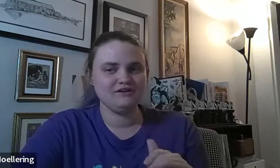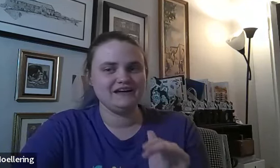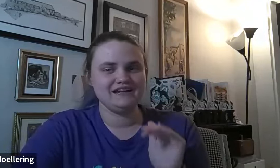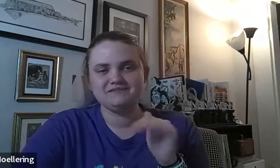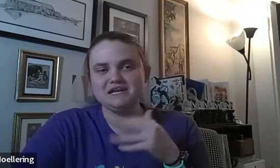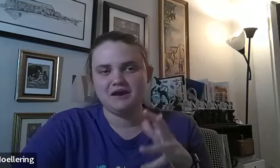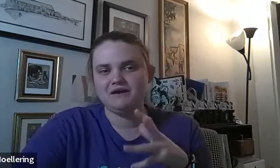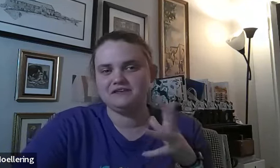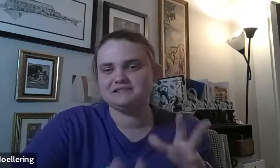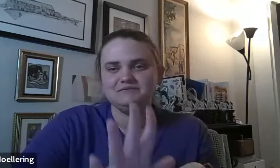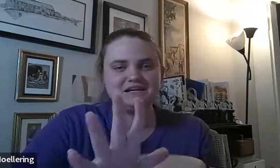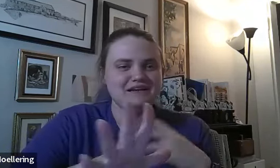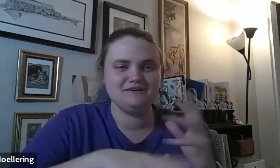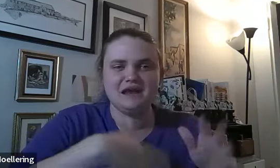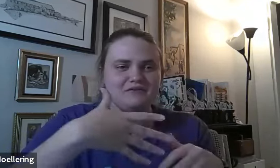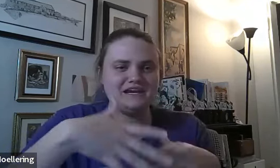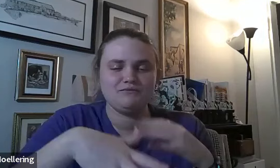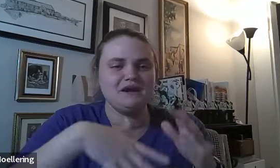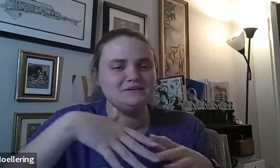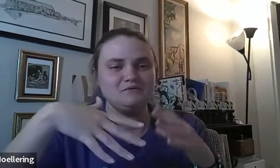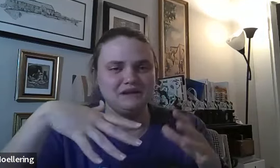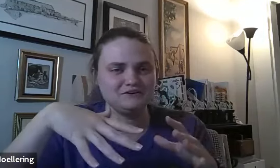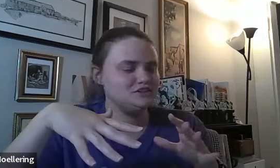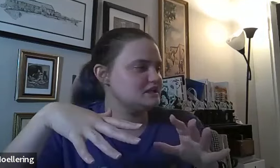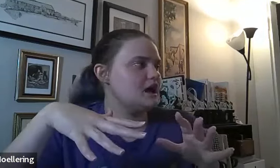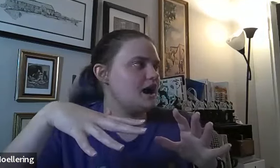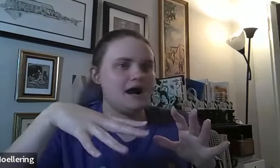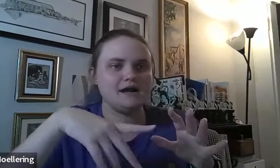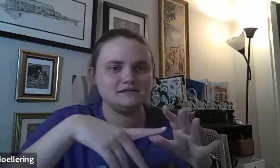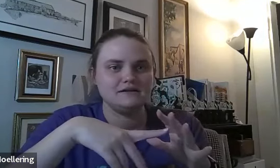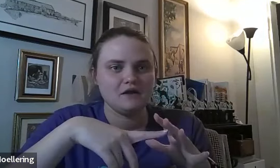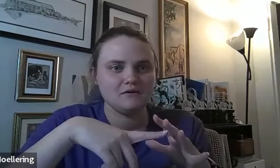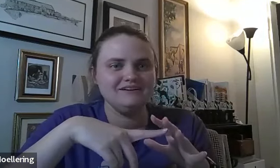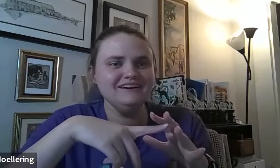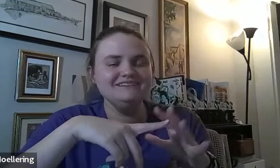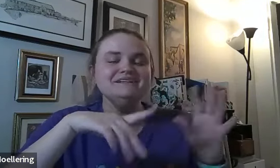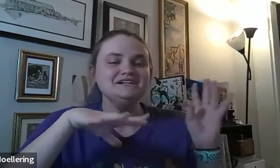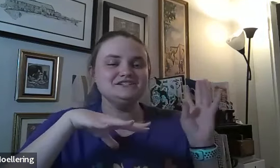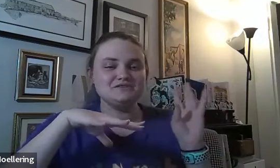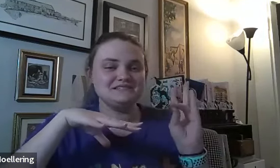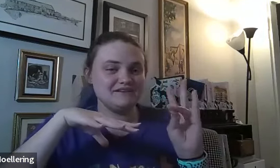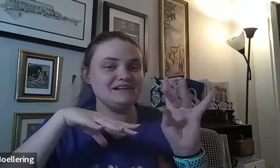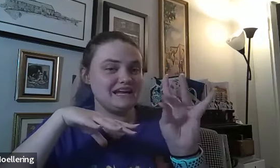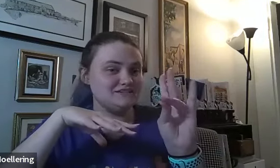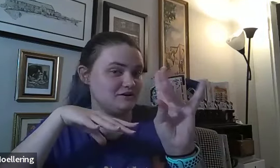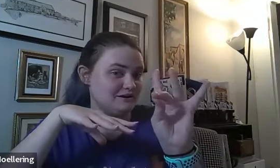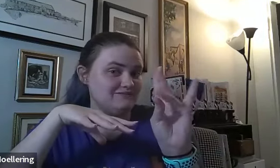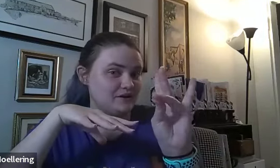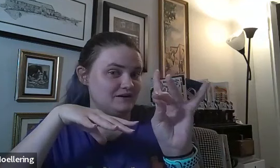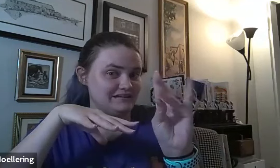that even now, I think someday, every now and then, it randomly will get her, and she's like, I signed that wrong. So 7 and 8 are very easy